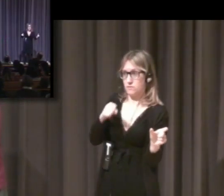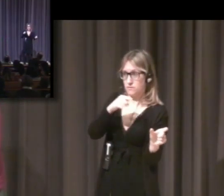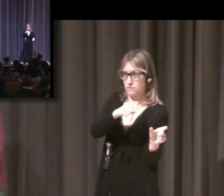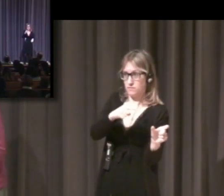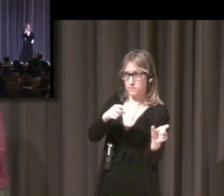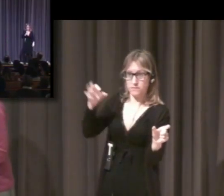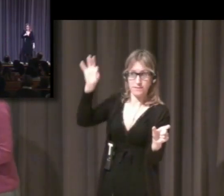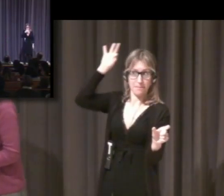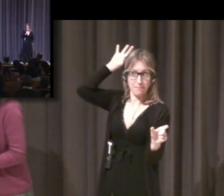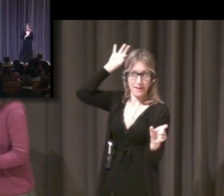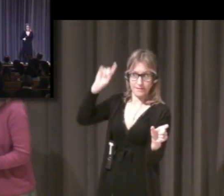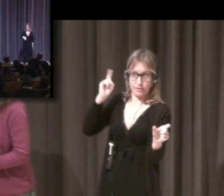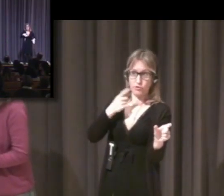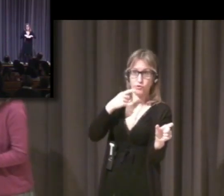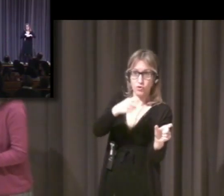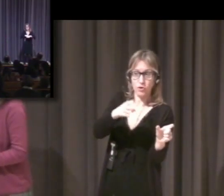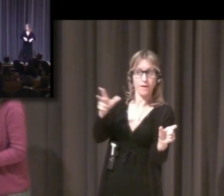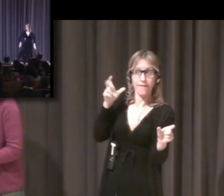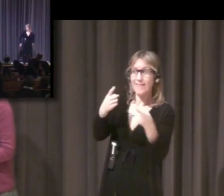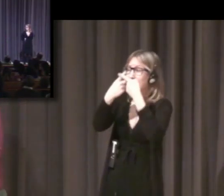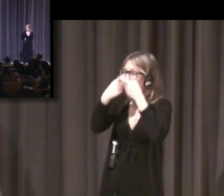So let's play this.